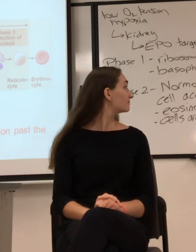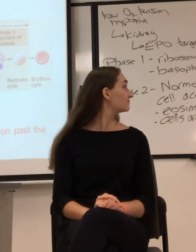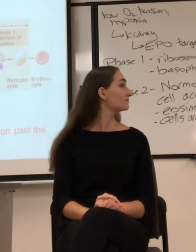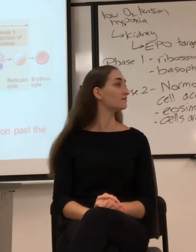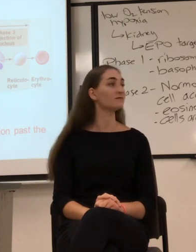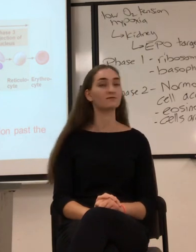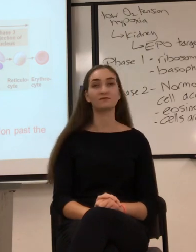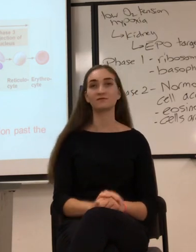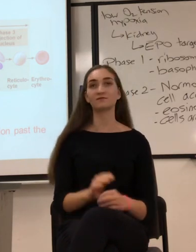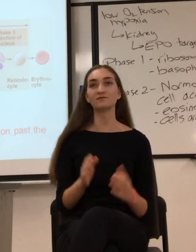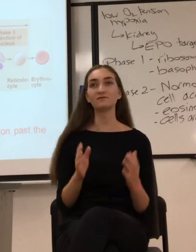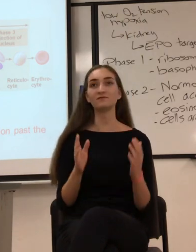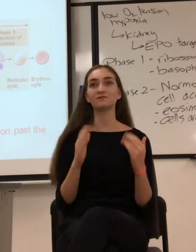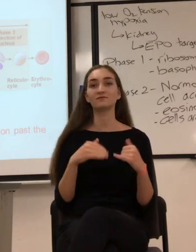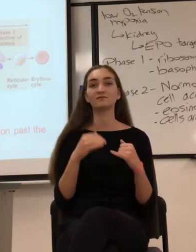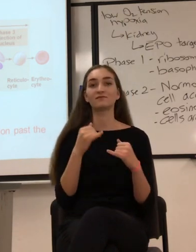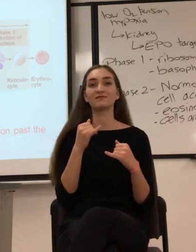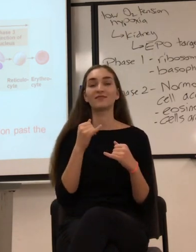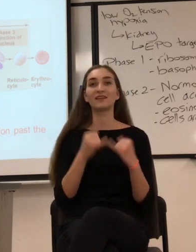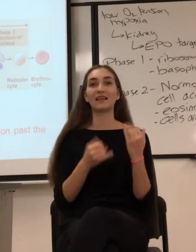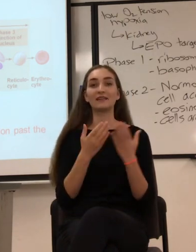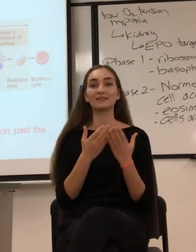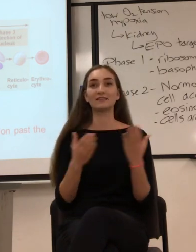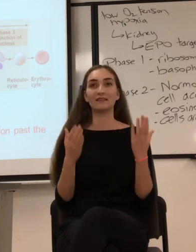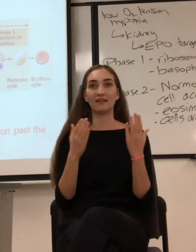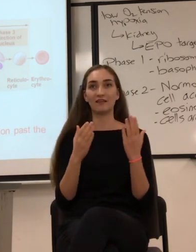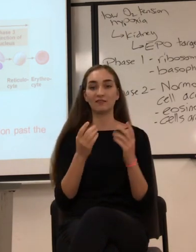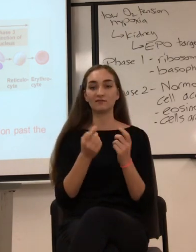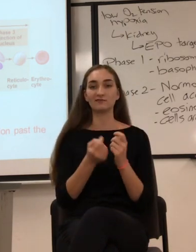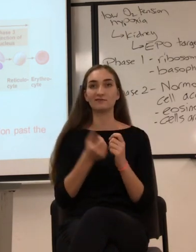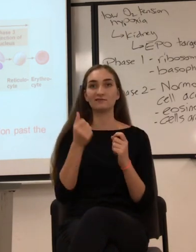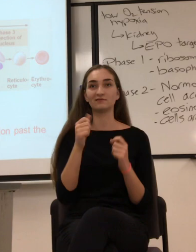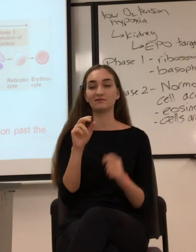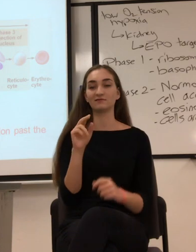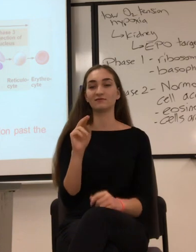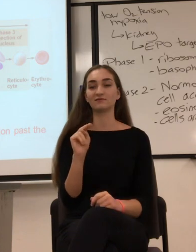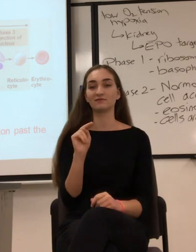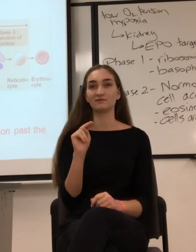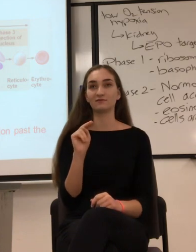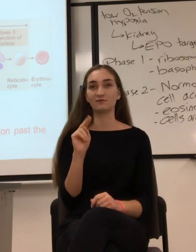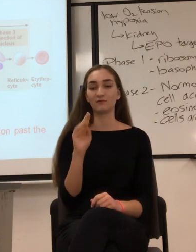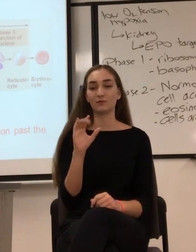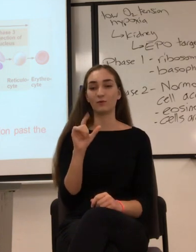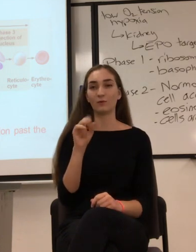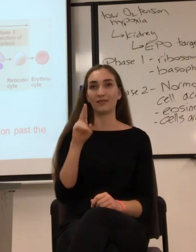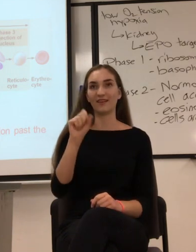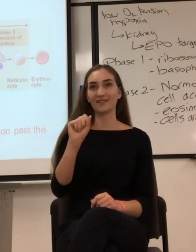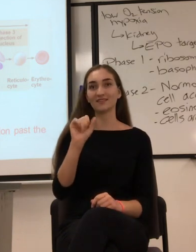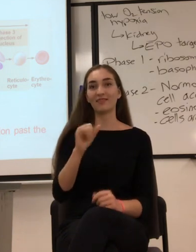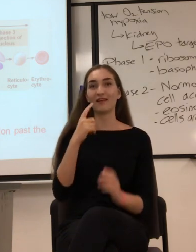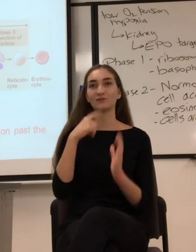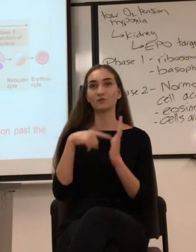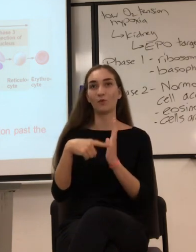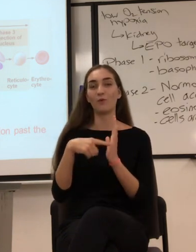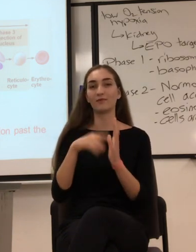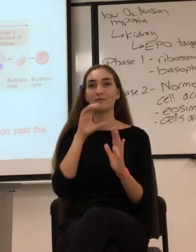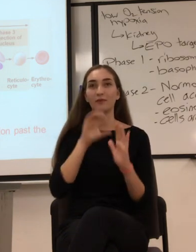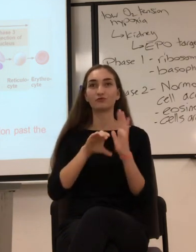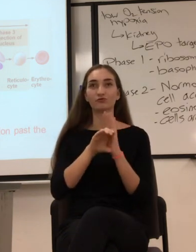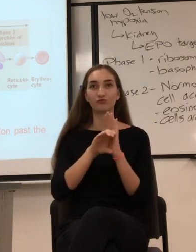The last thing you eject is the nucleus, shown in the picture. Okay. Eject nucleus